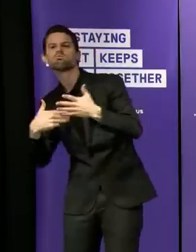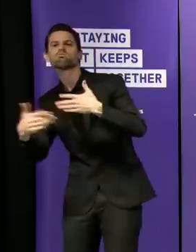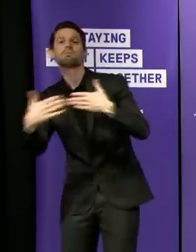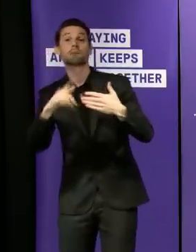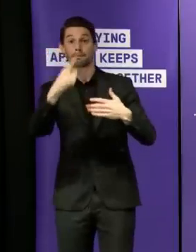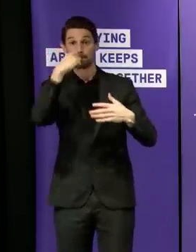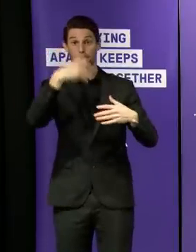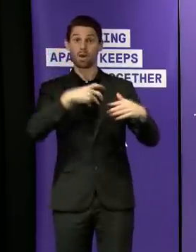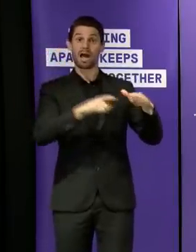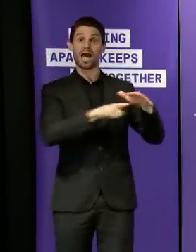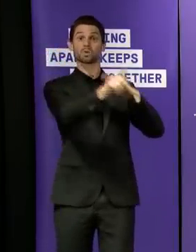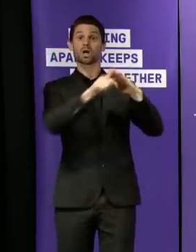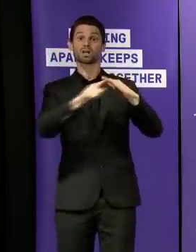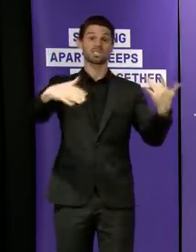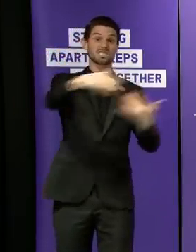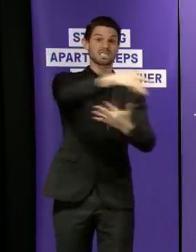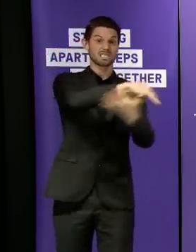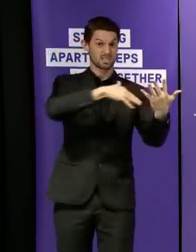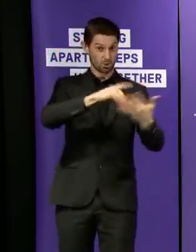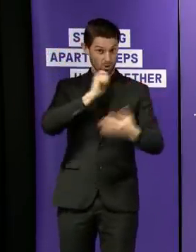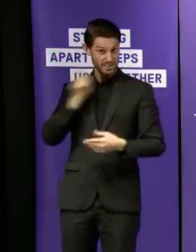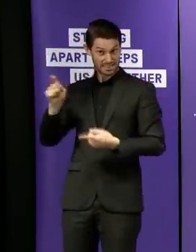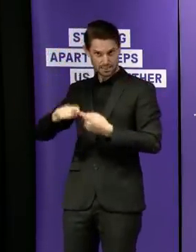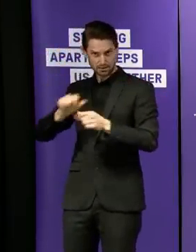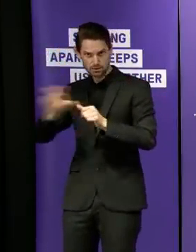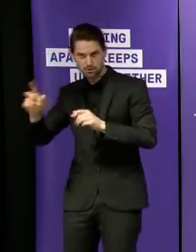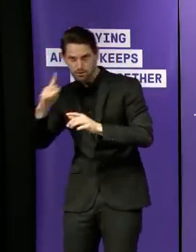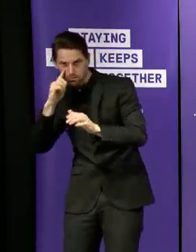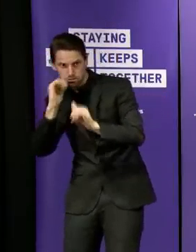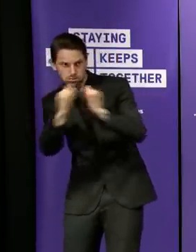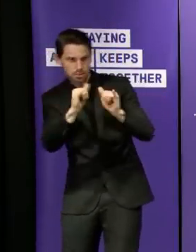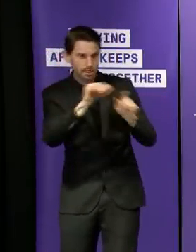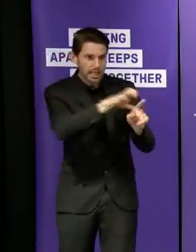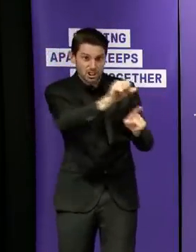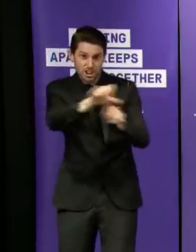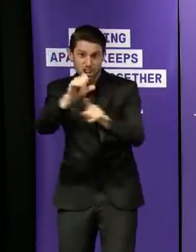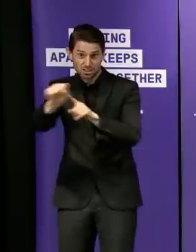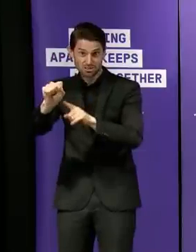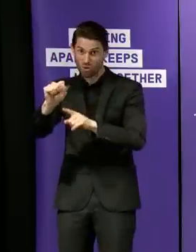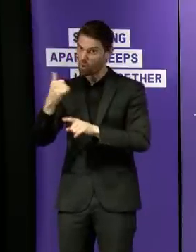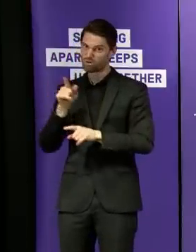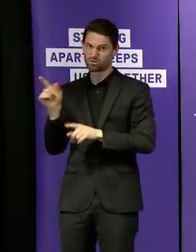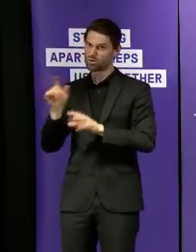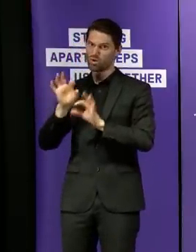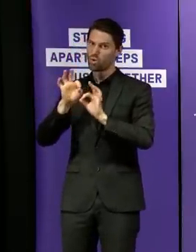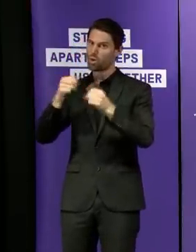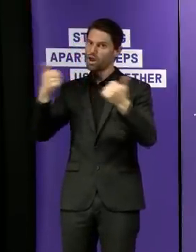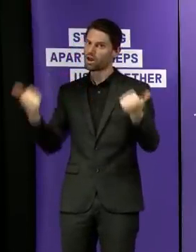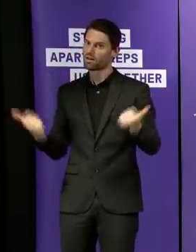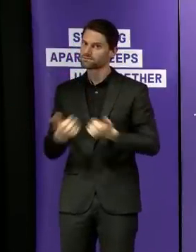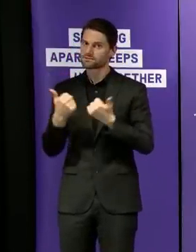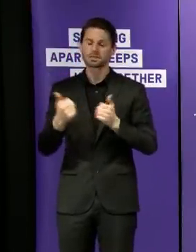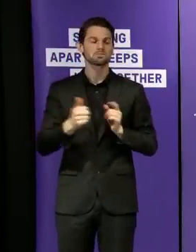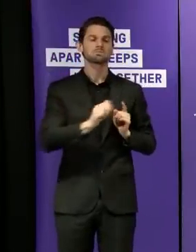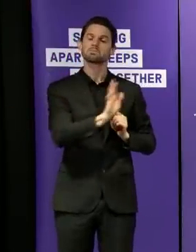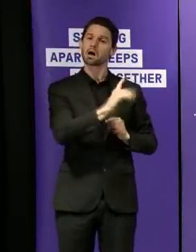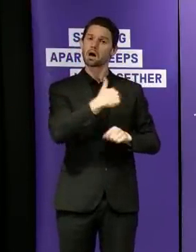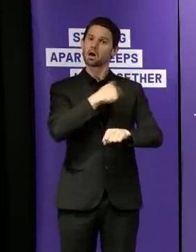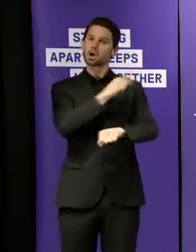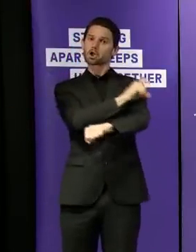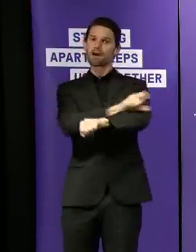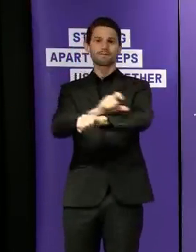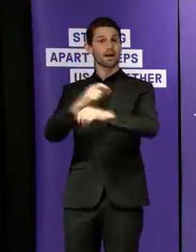economy? Challenges change. Obviously there's more movement, but I'm very confident that we have everything in place that we need in